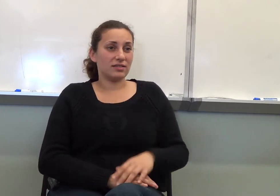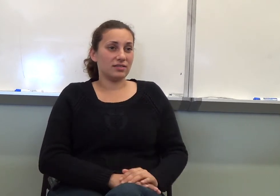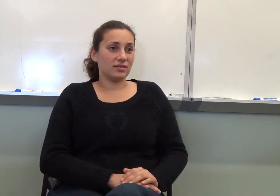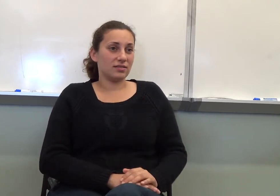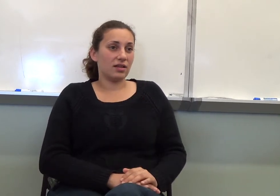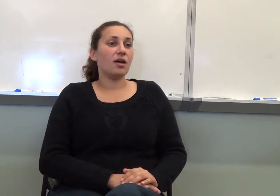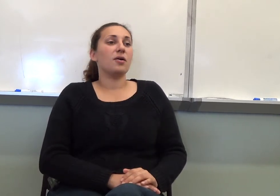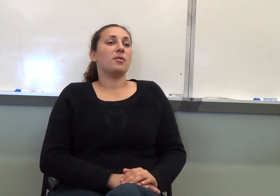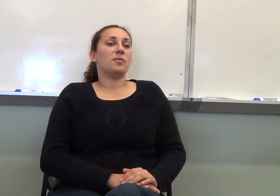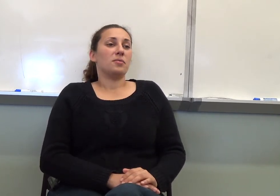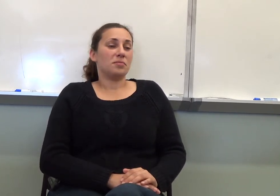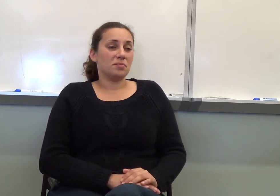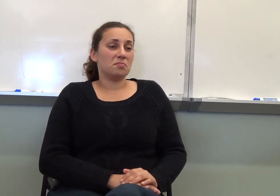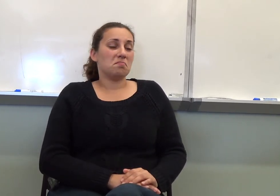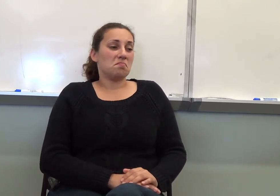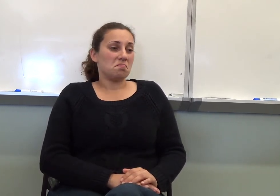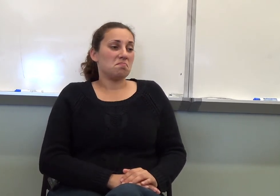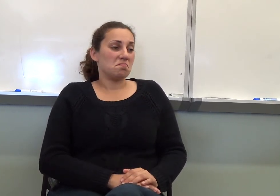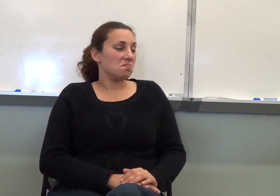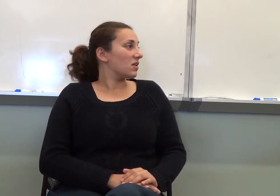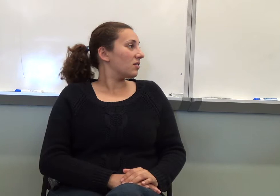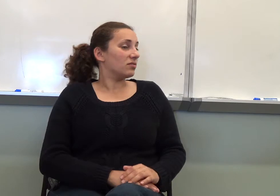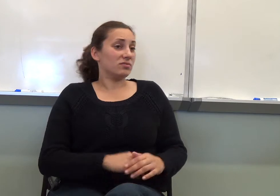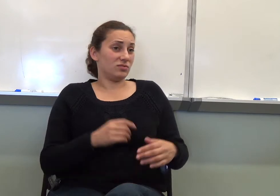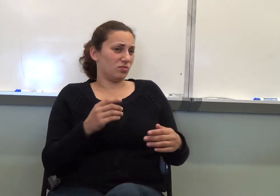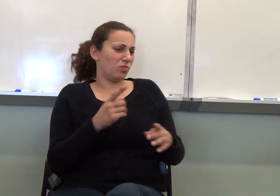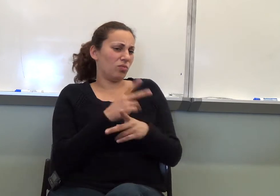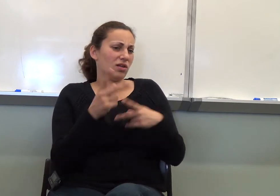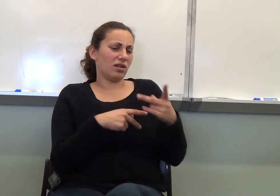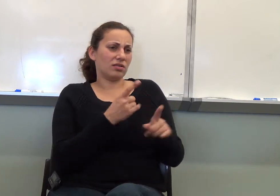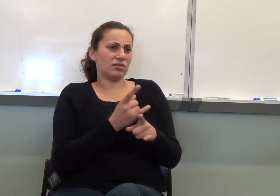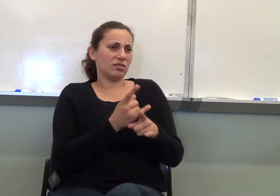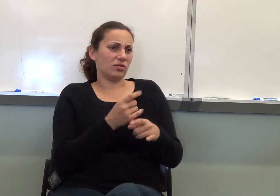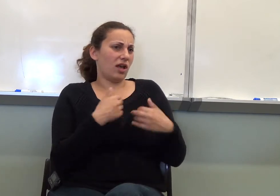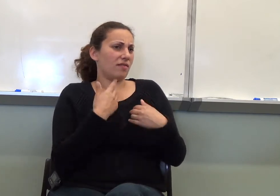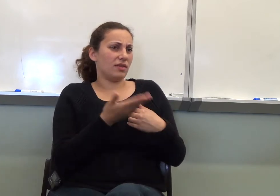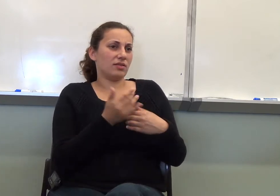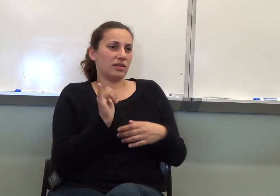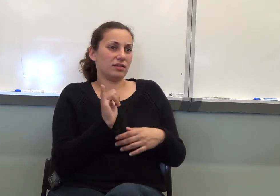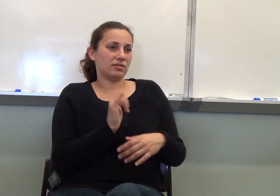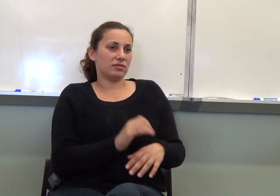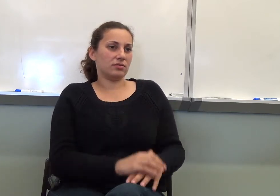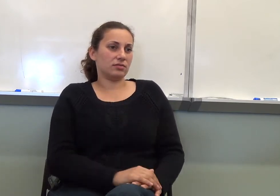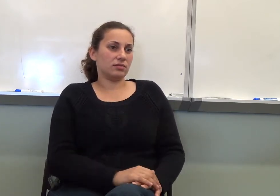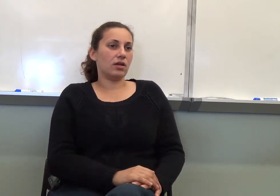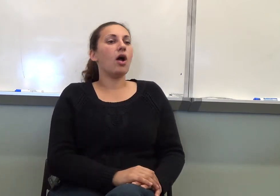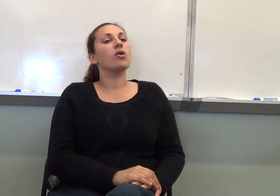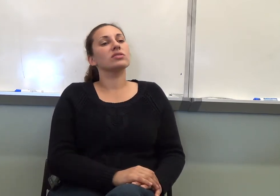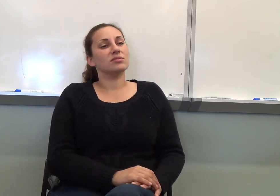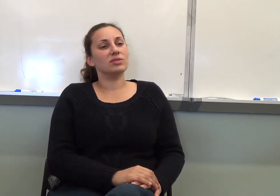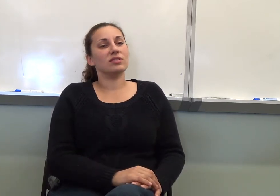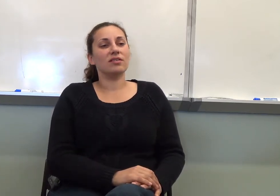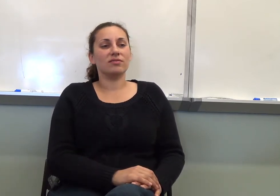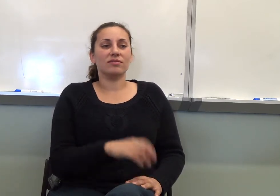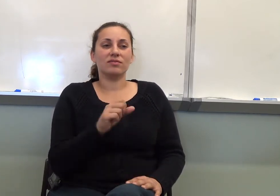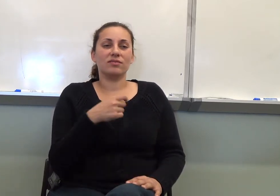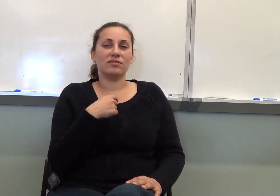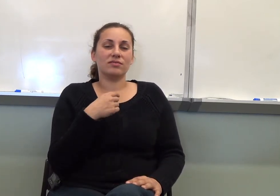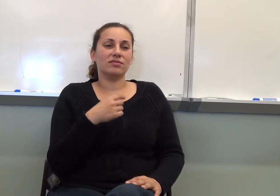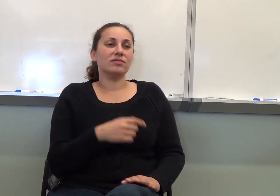true. The key is, don't try to figure it out in that equation. Change the equation to the isolated equation, and then